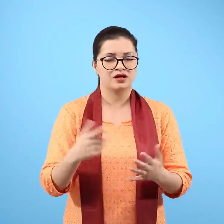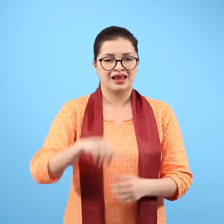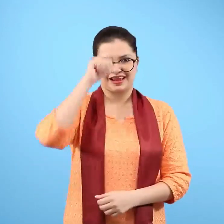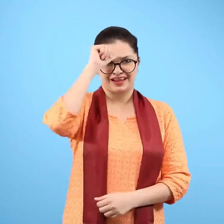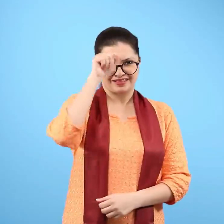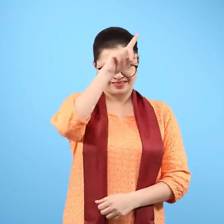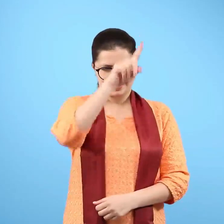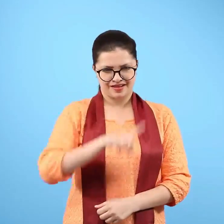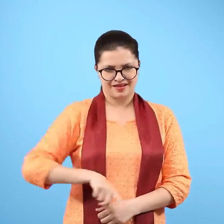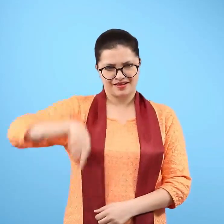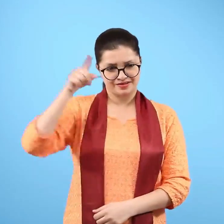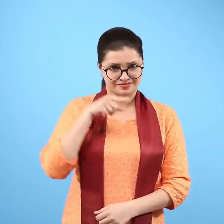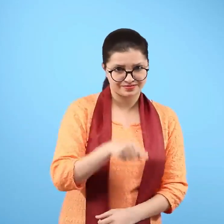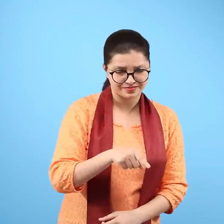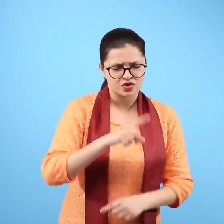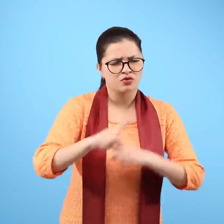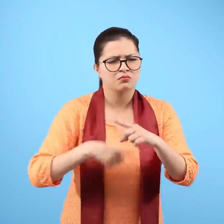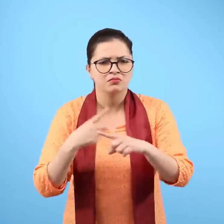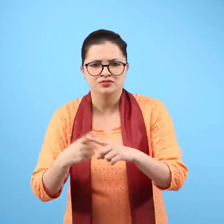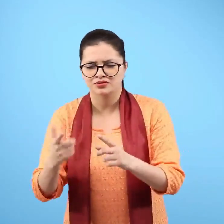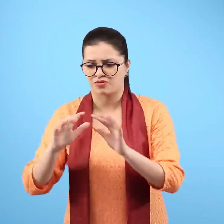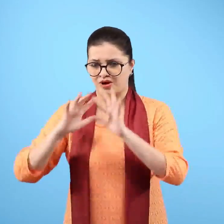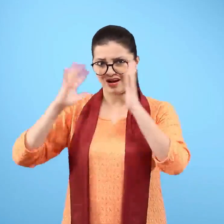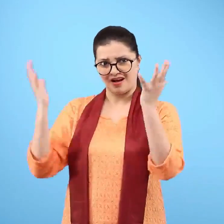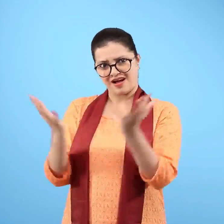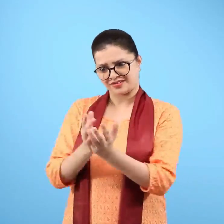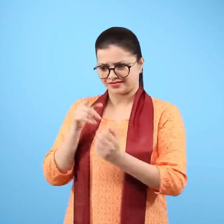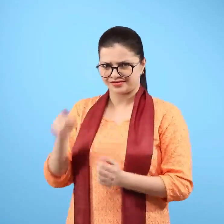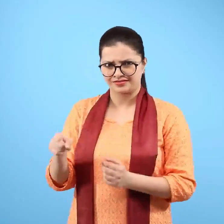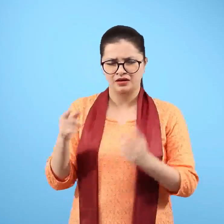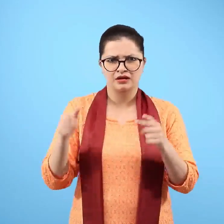A map of India and a world map, etc.